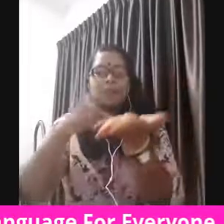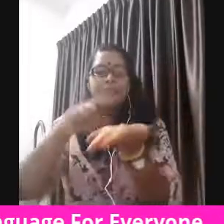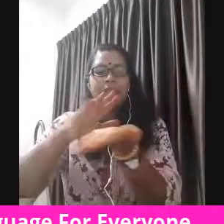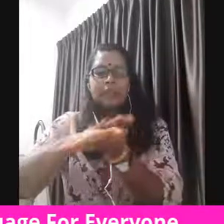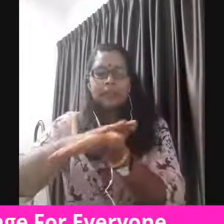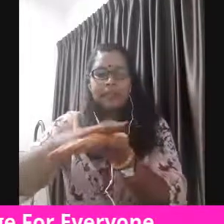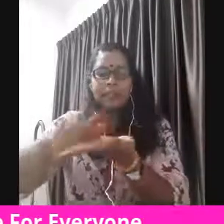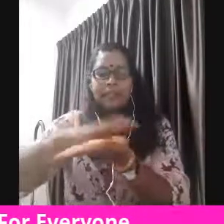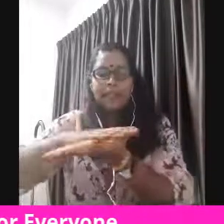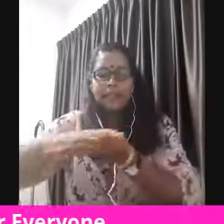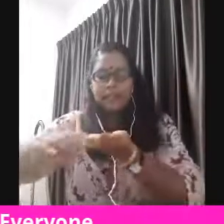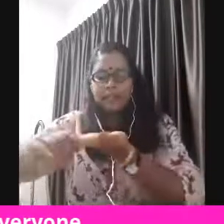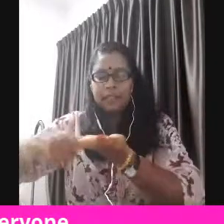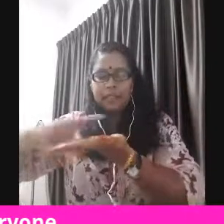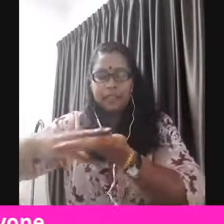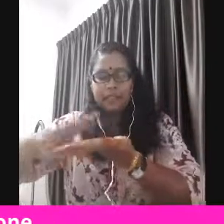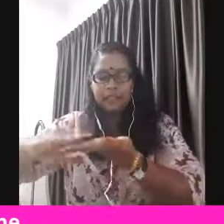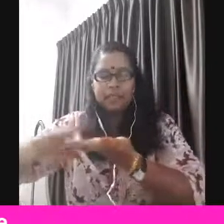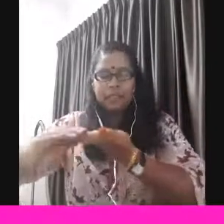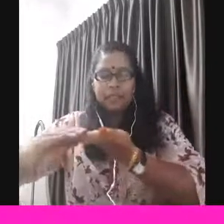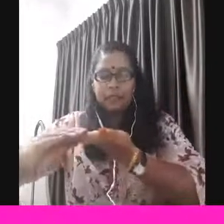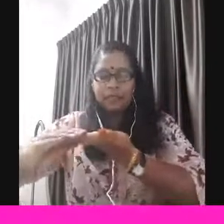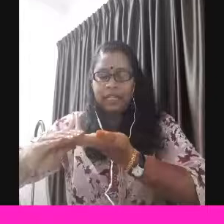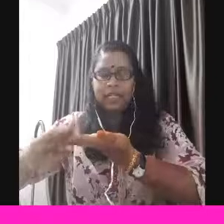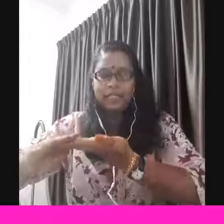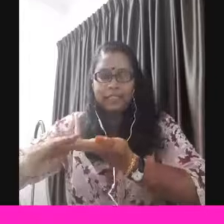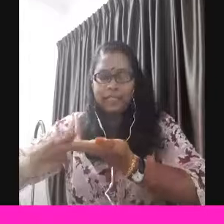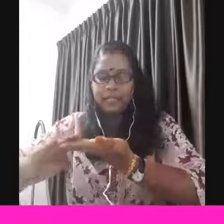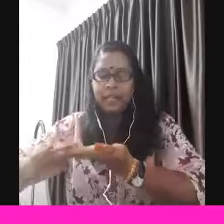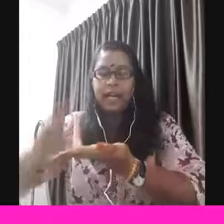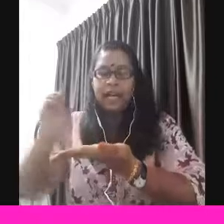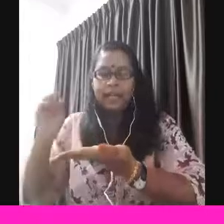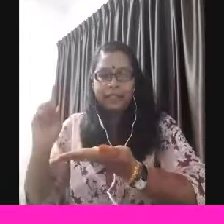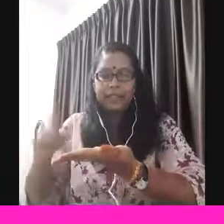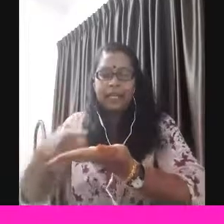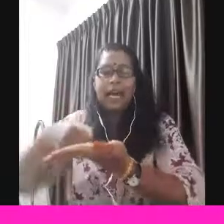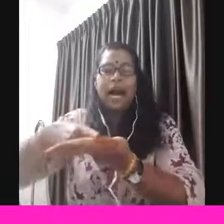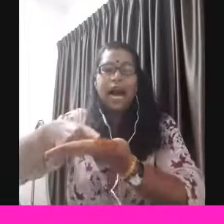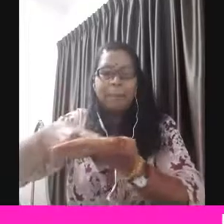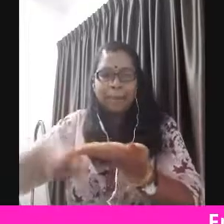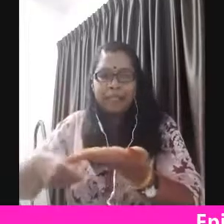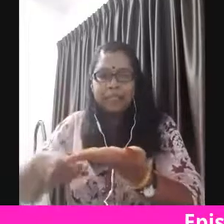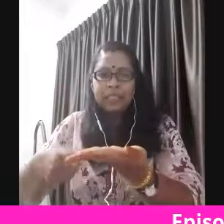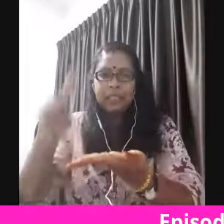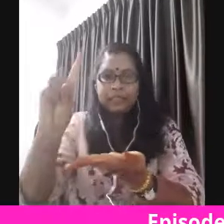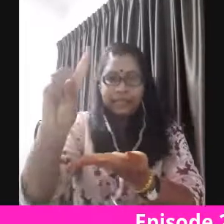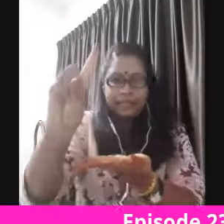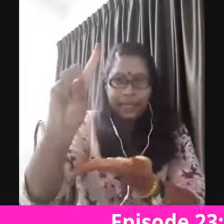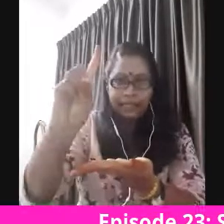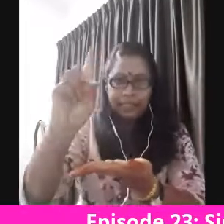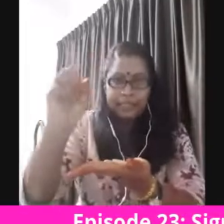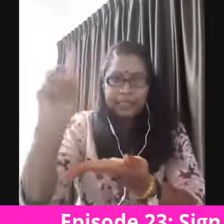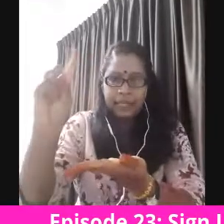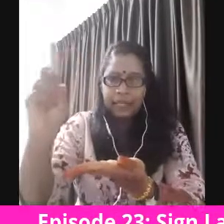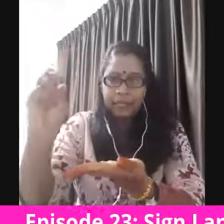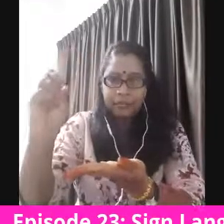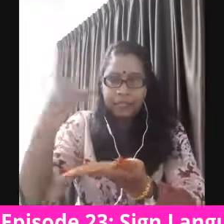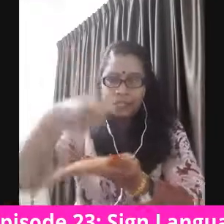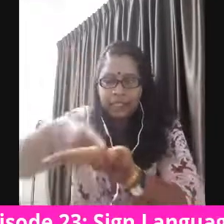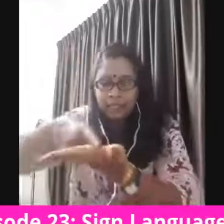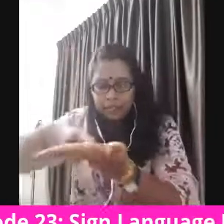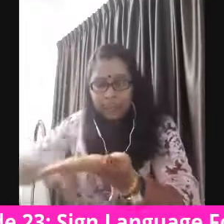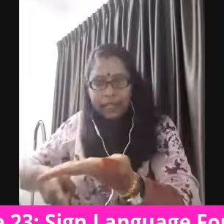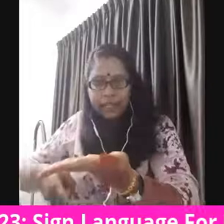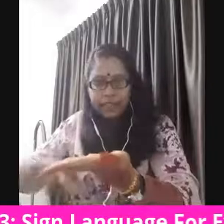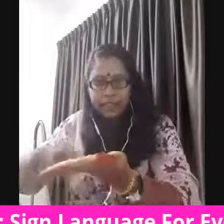Ya. Tapak tangan, ipli. Okay. Okay, like this. And then apa. This